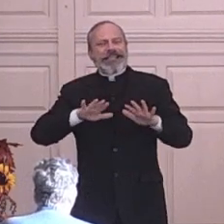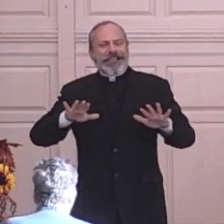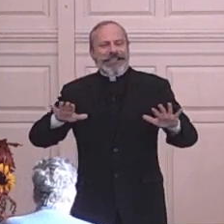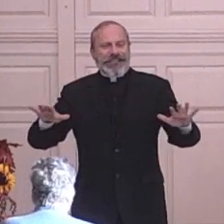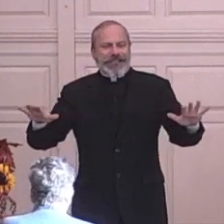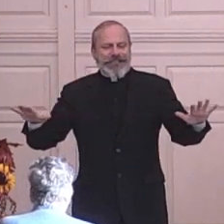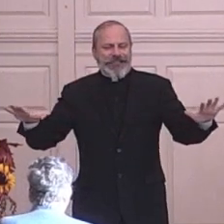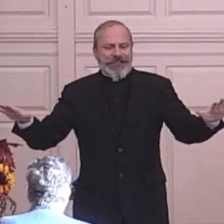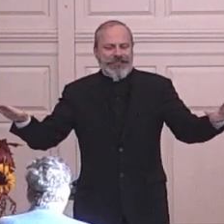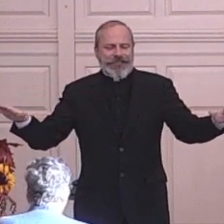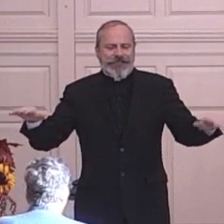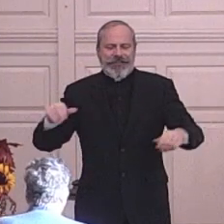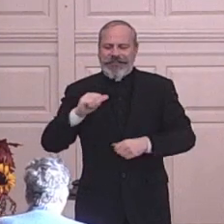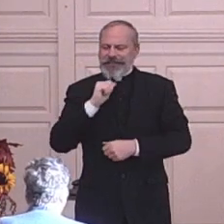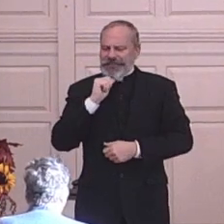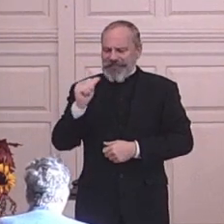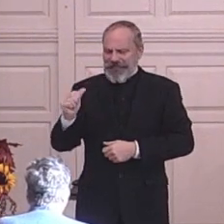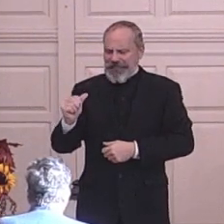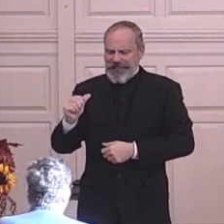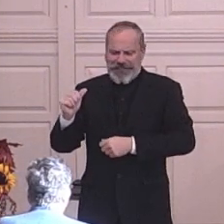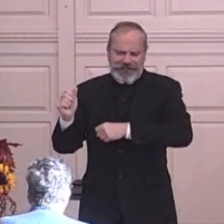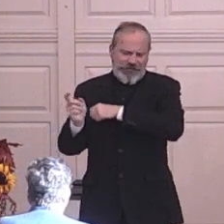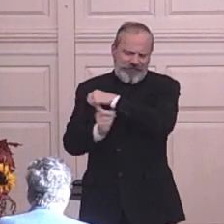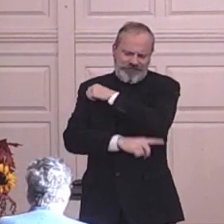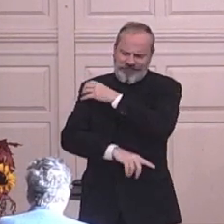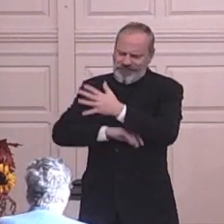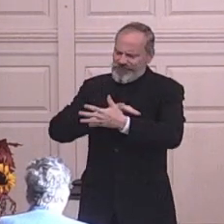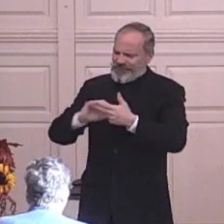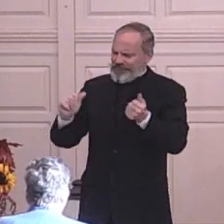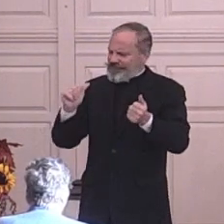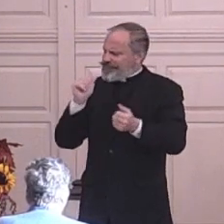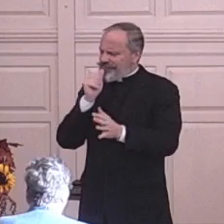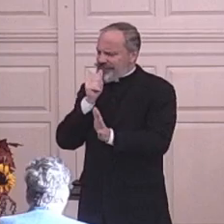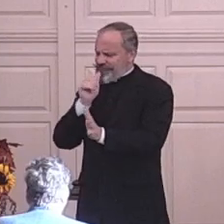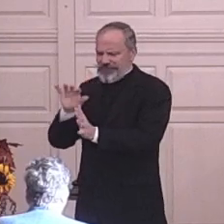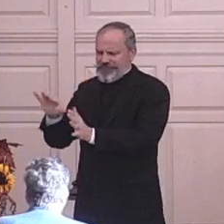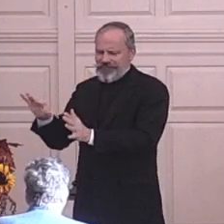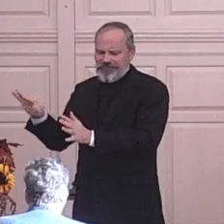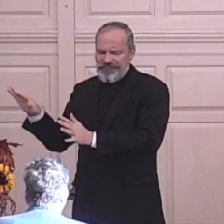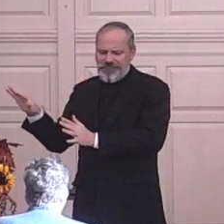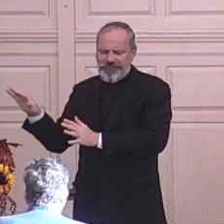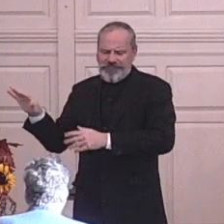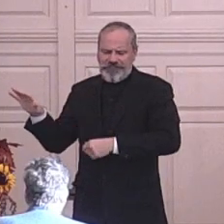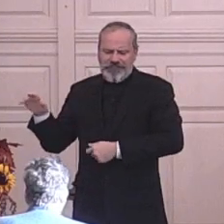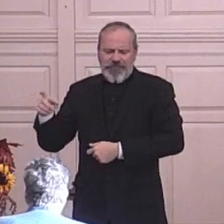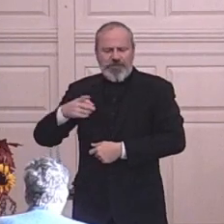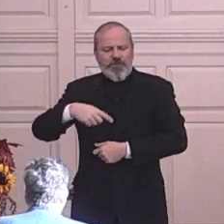peace and not of affliction. You